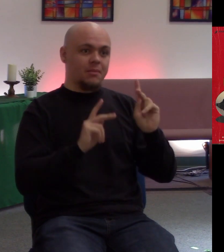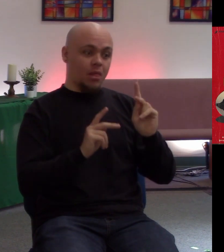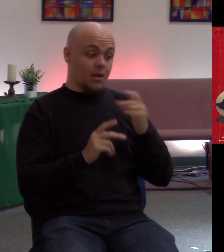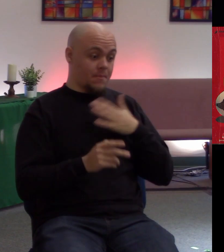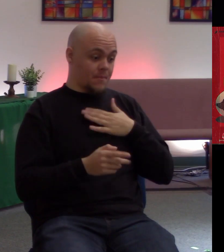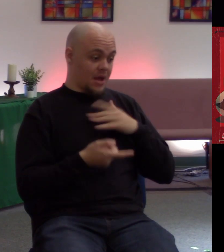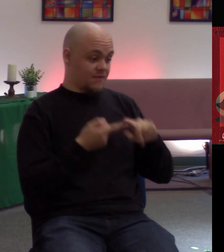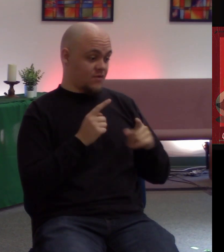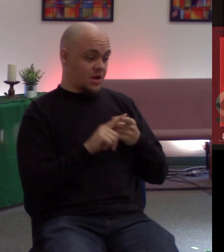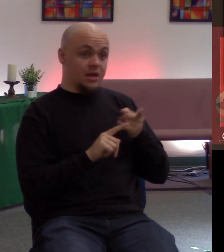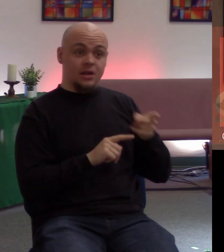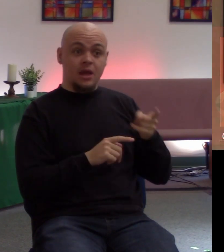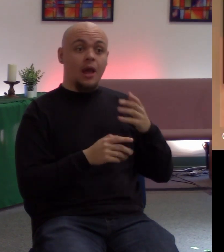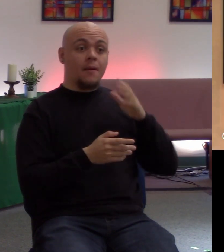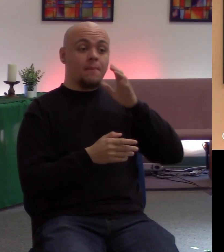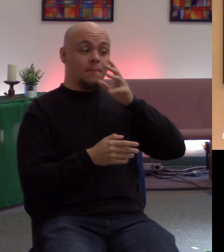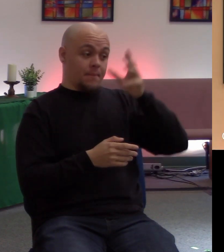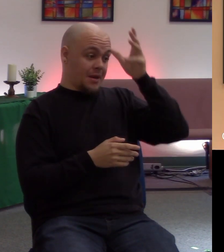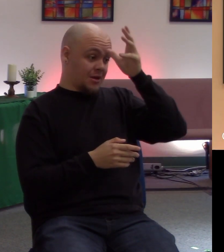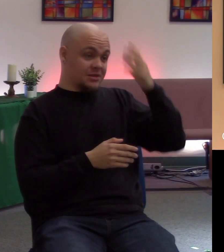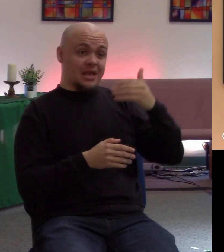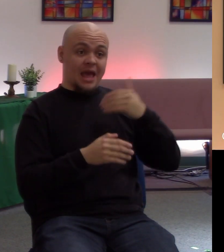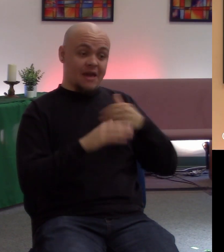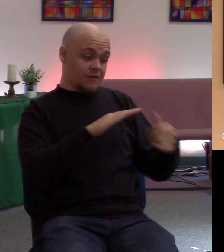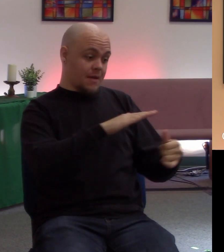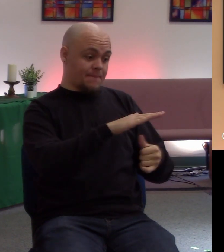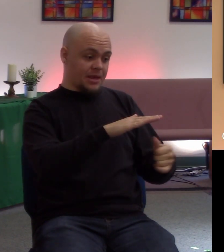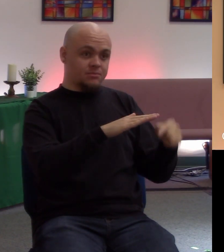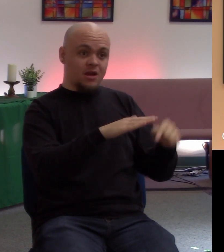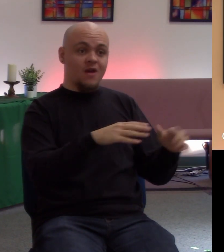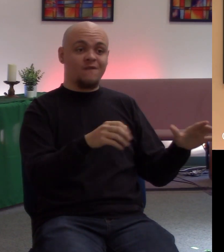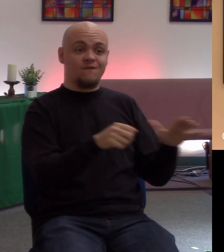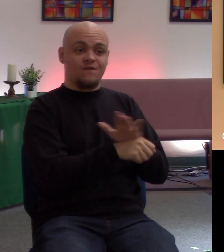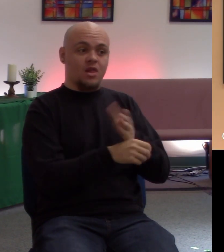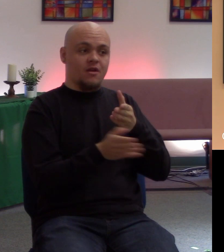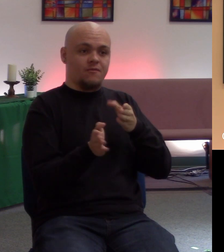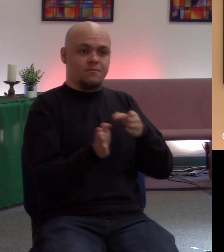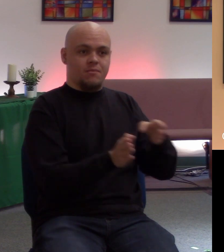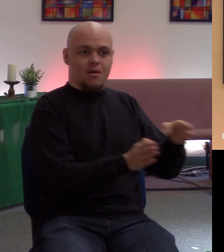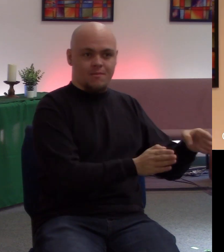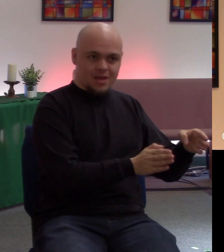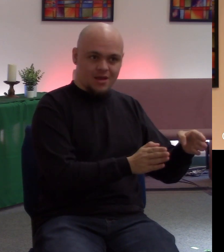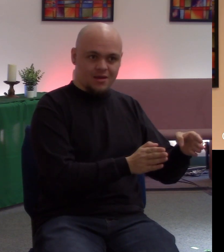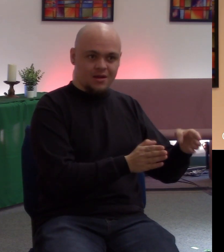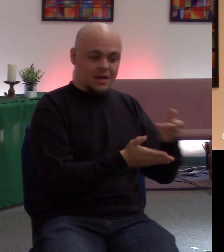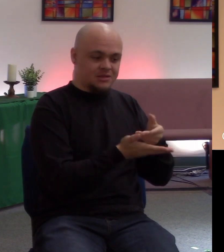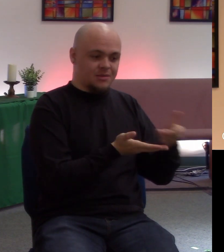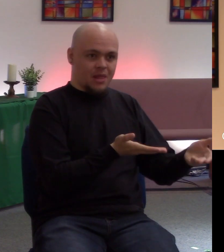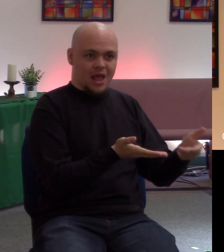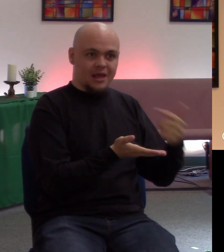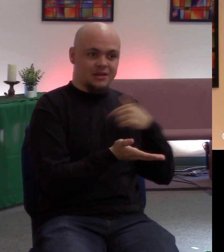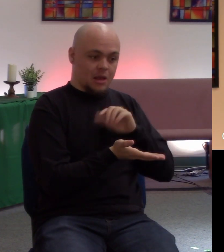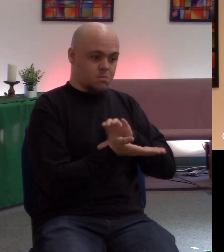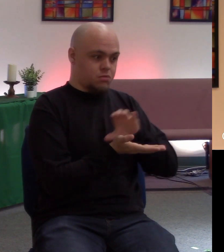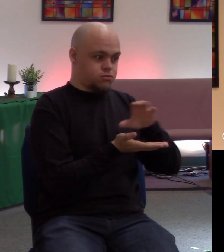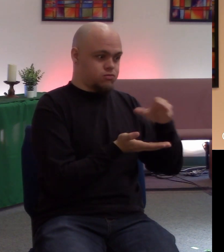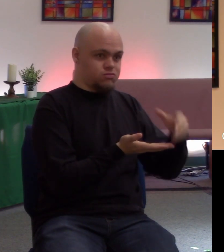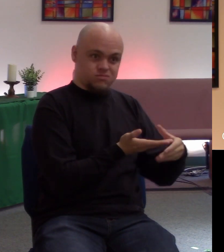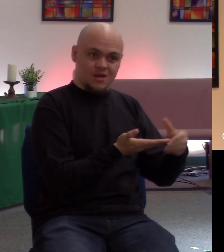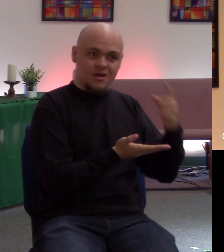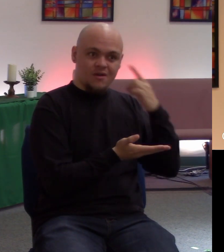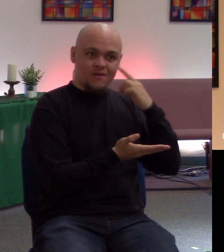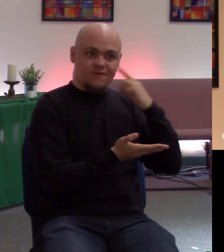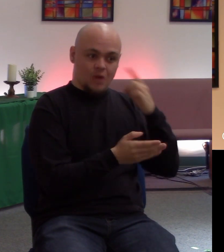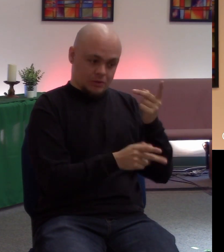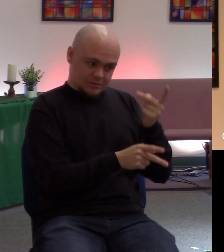friend who to this day, his parents still have a basement full of prepper supplies for Y2K. They bought that much. I'm like, are